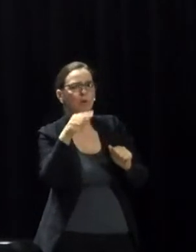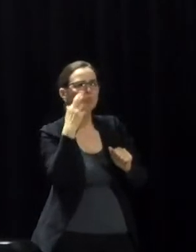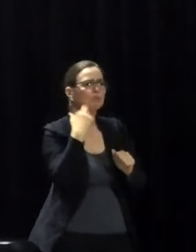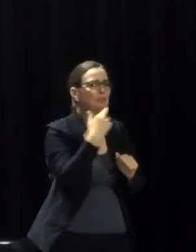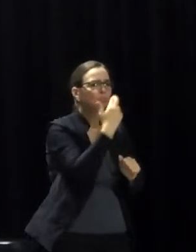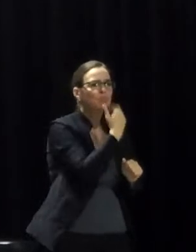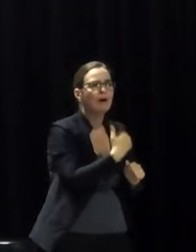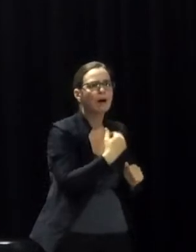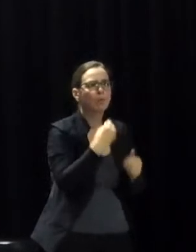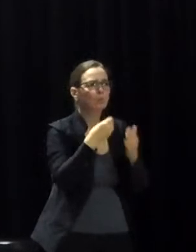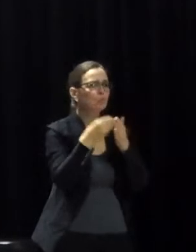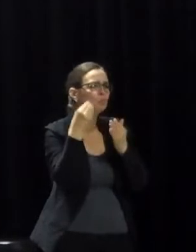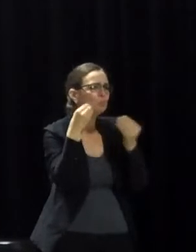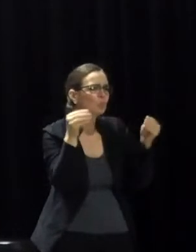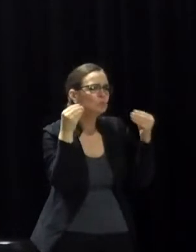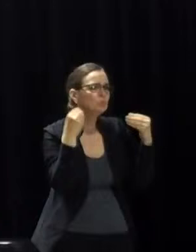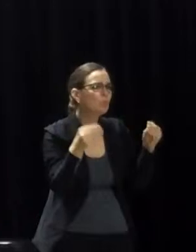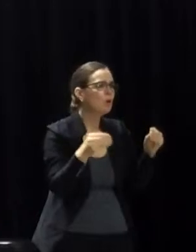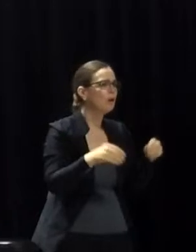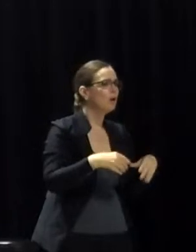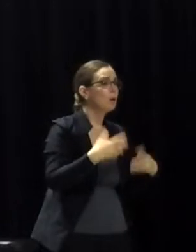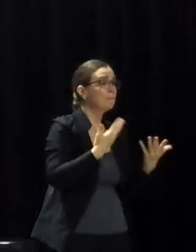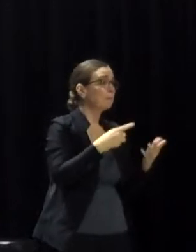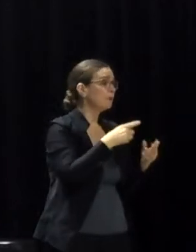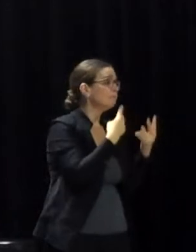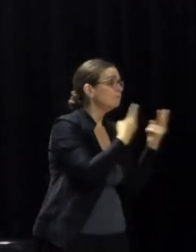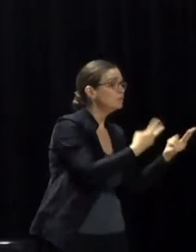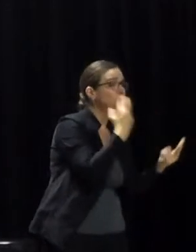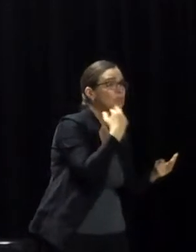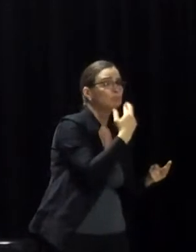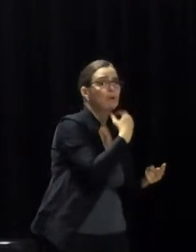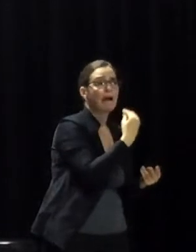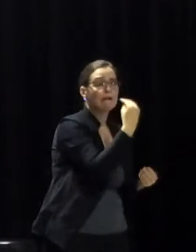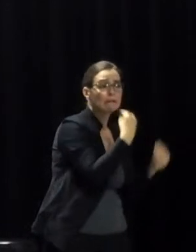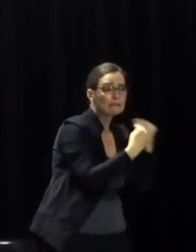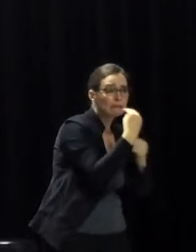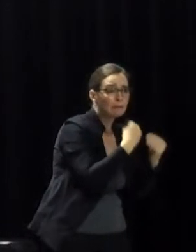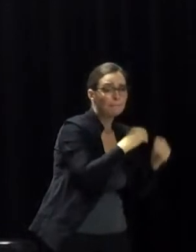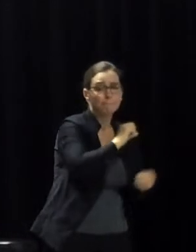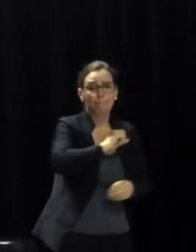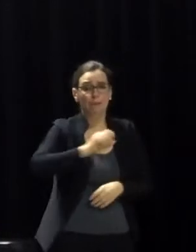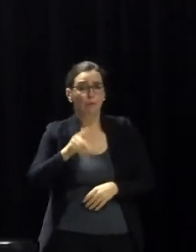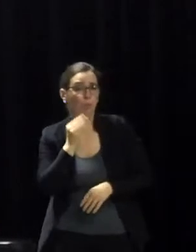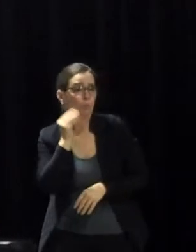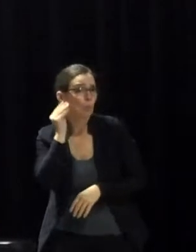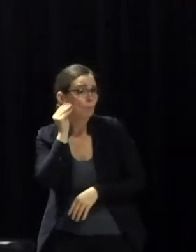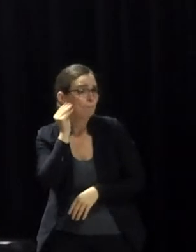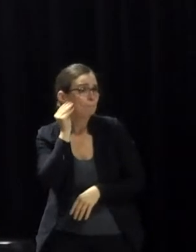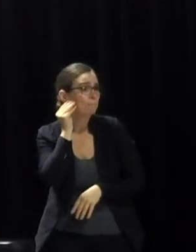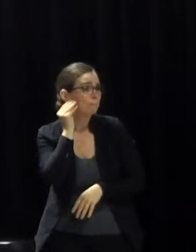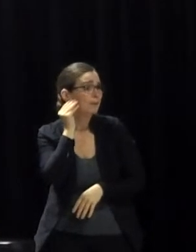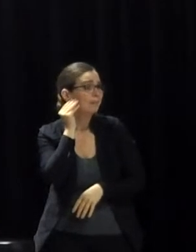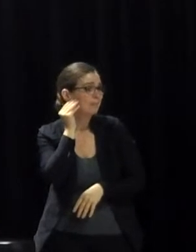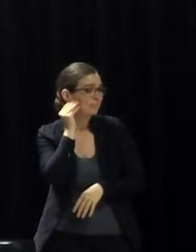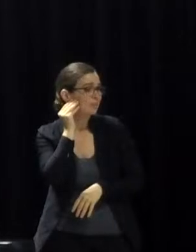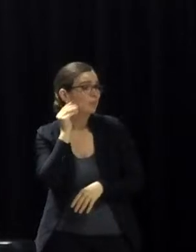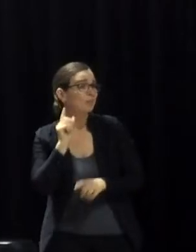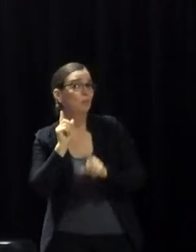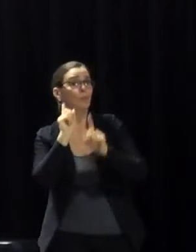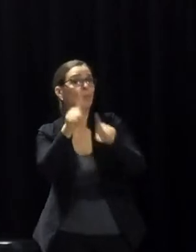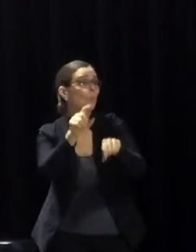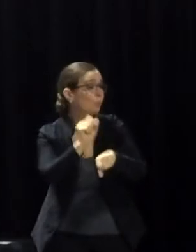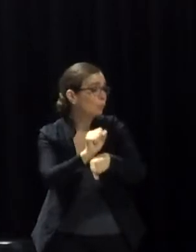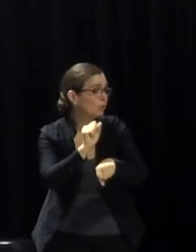and then you can see that it went into other work environments. Next thing you know, from one case